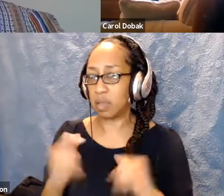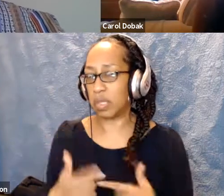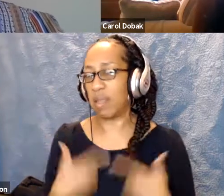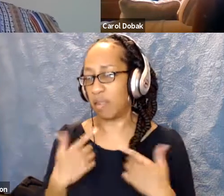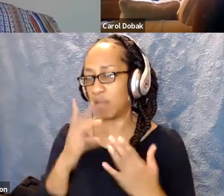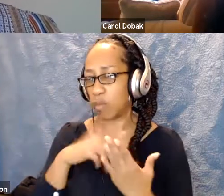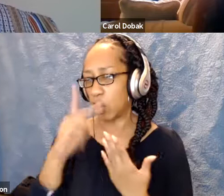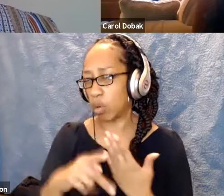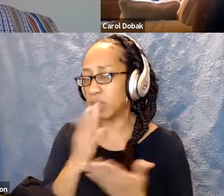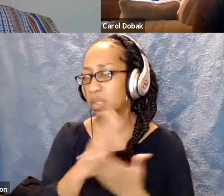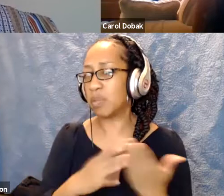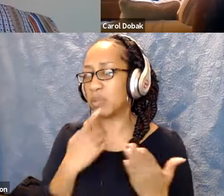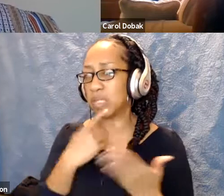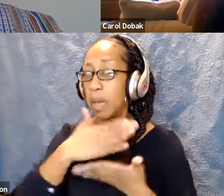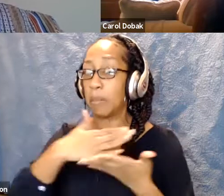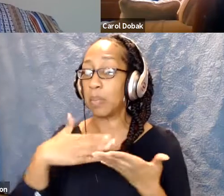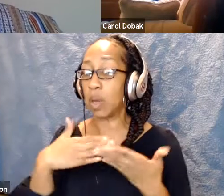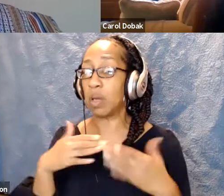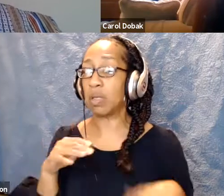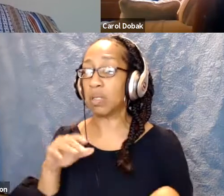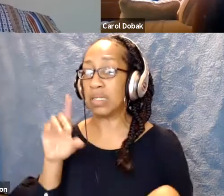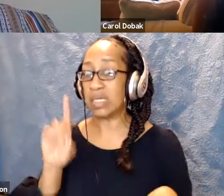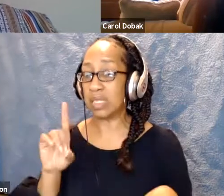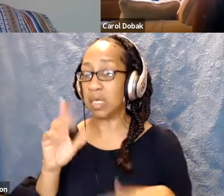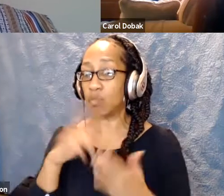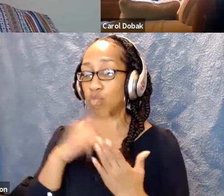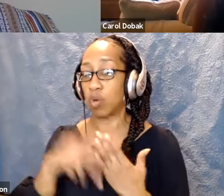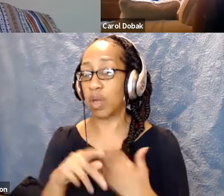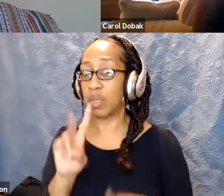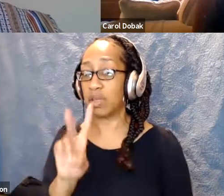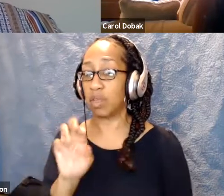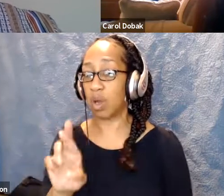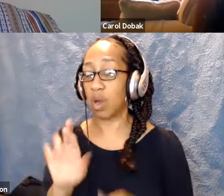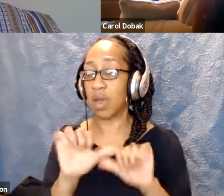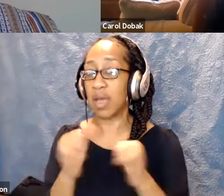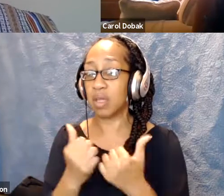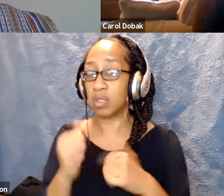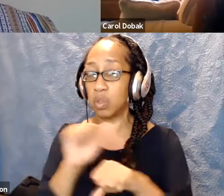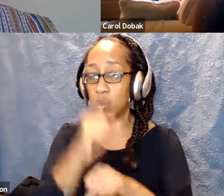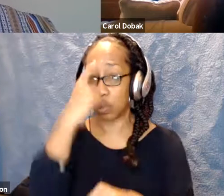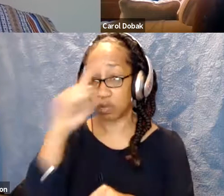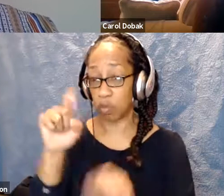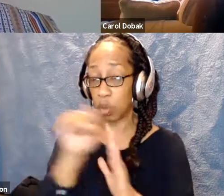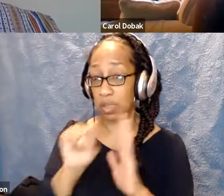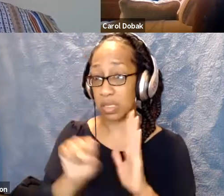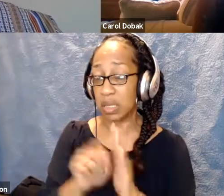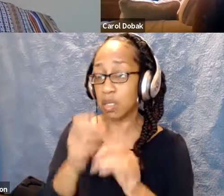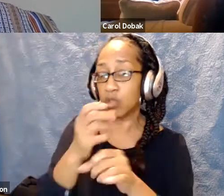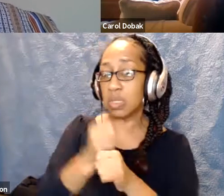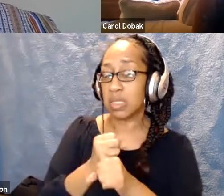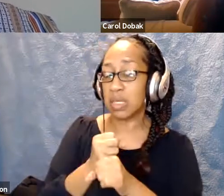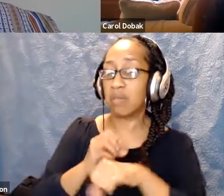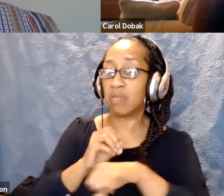as the Part B program. And in this role, the VR agency acts on behalf of the state to receive, account for, and